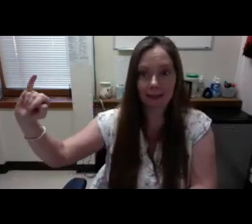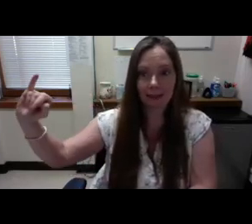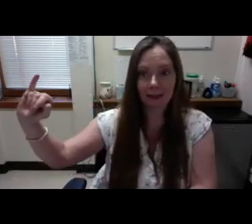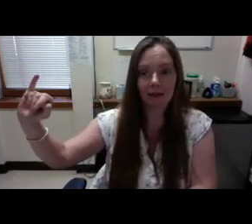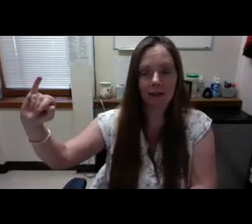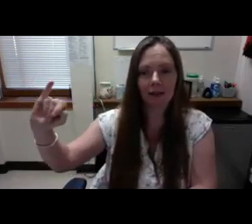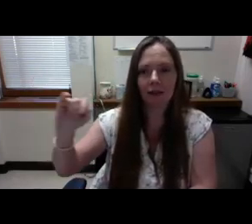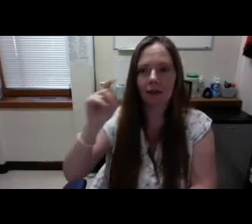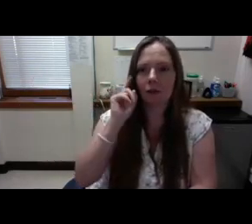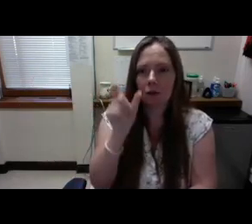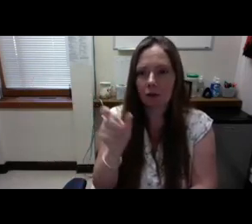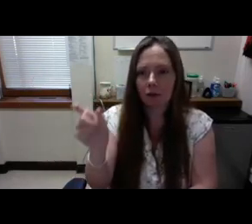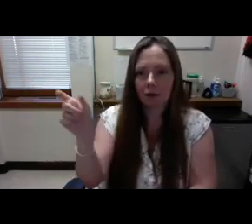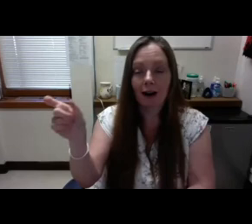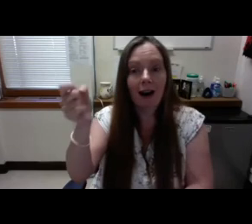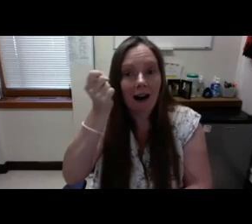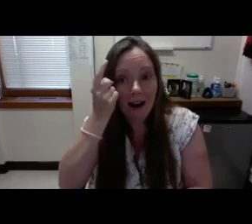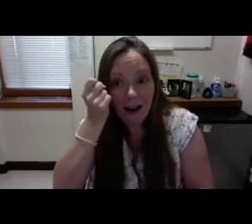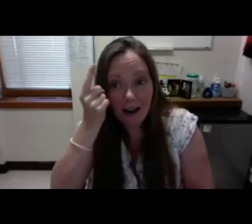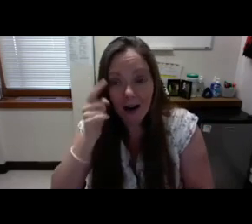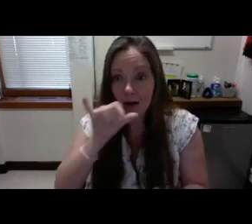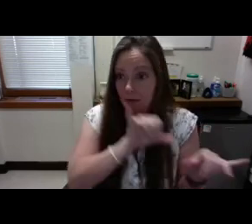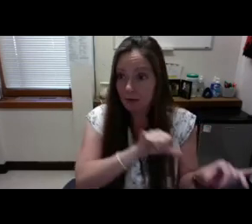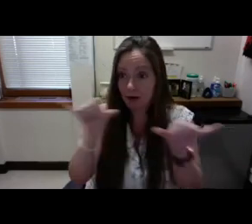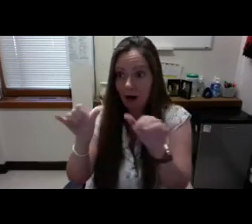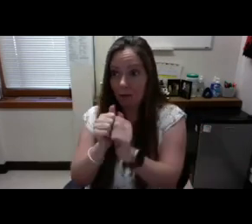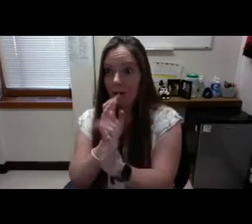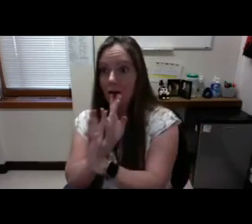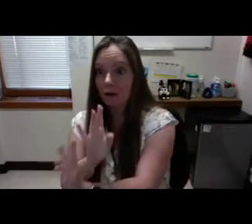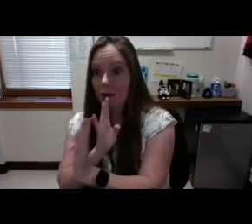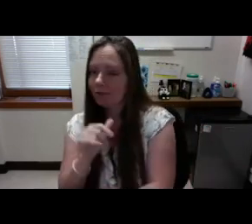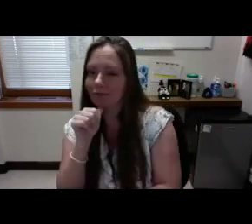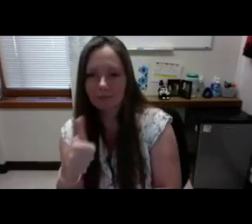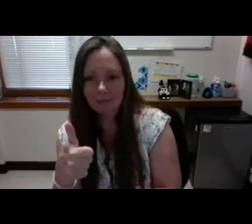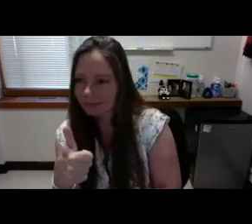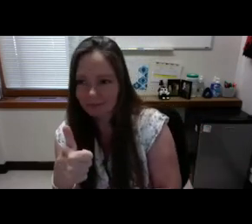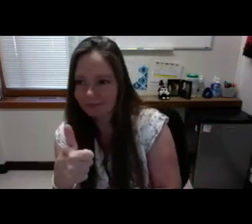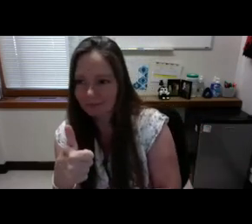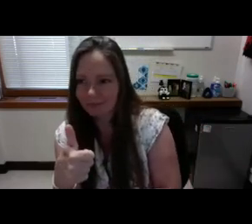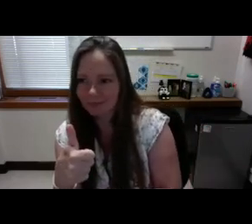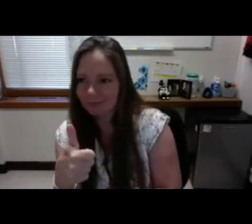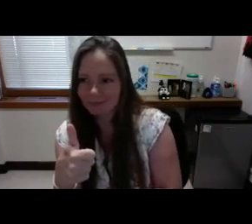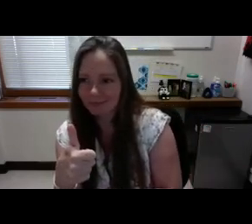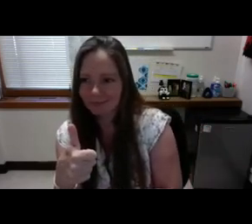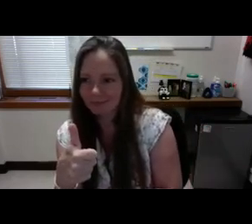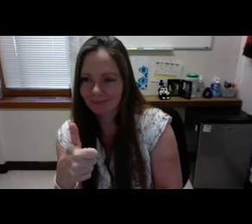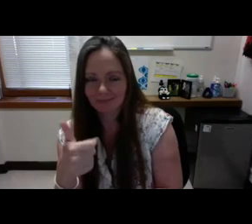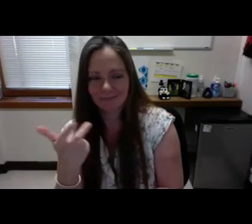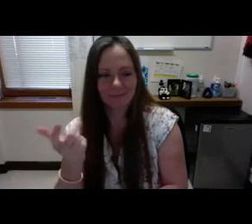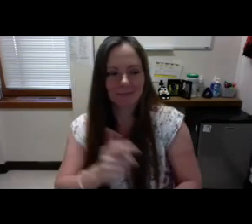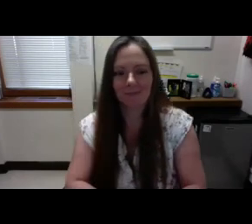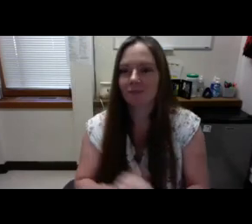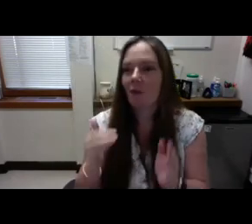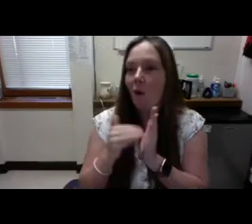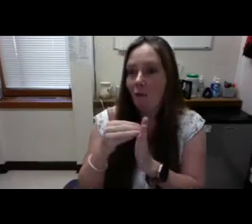of Mississippi. You'll notice these little chunks. Now, it's important to know that it's not the